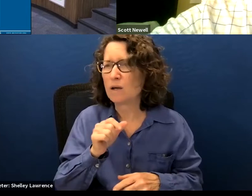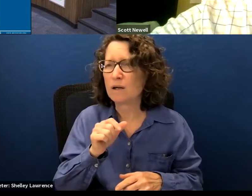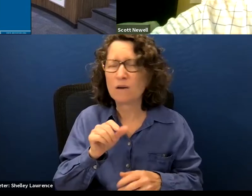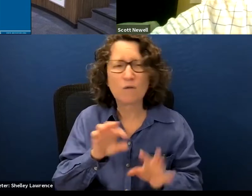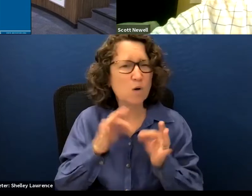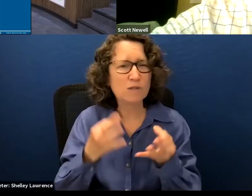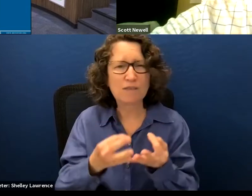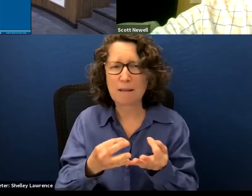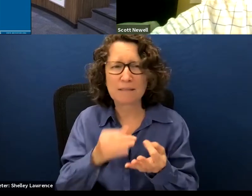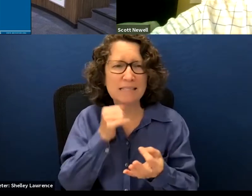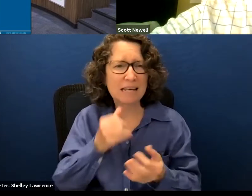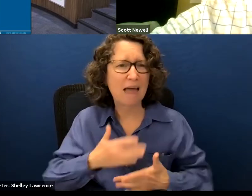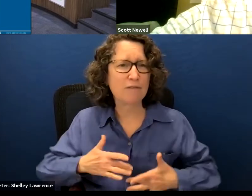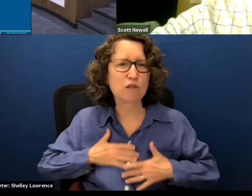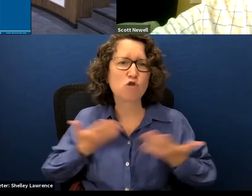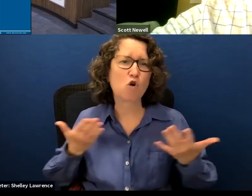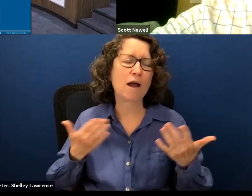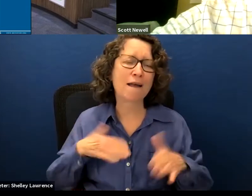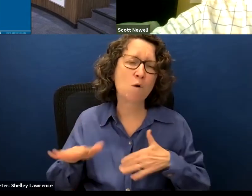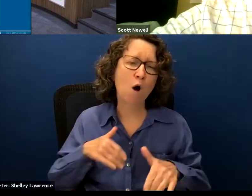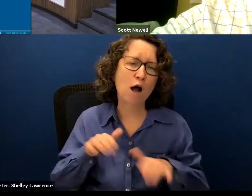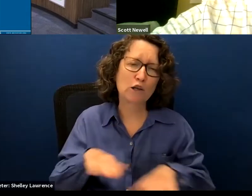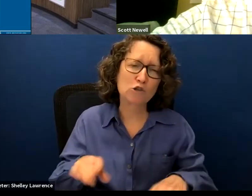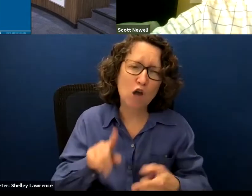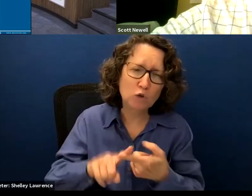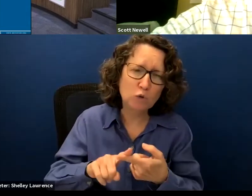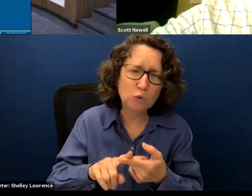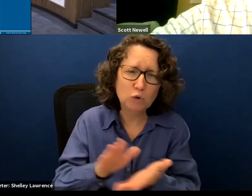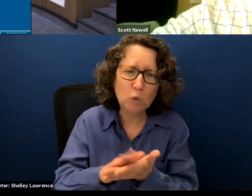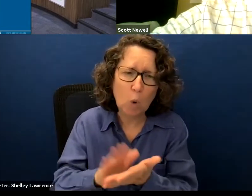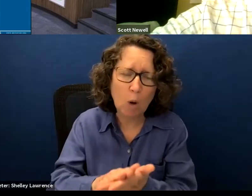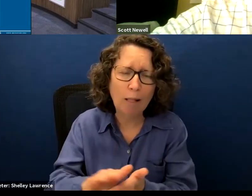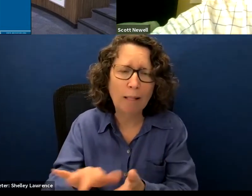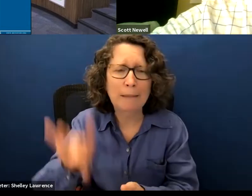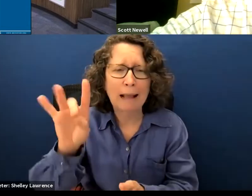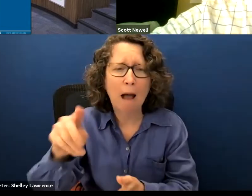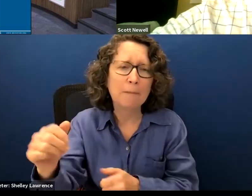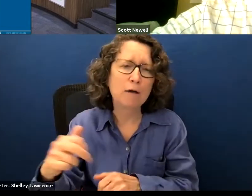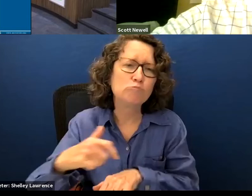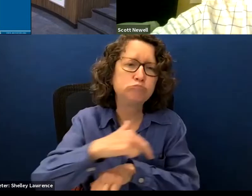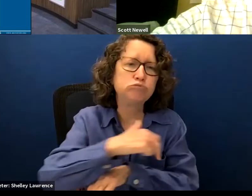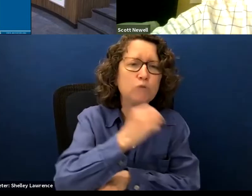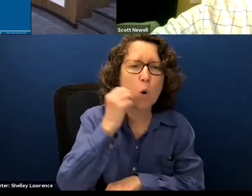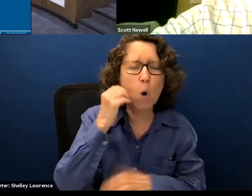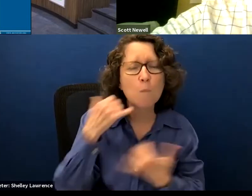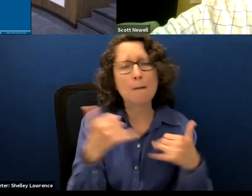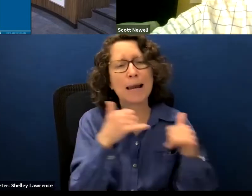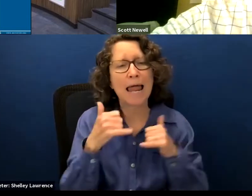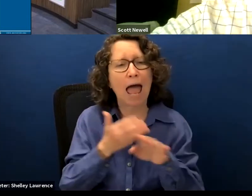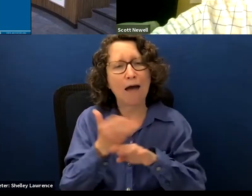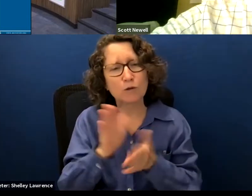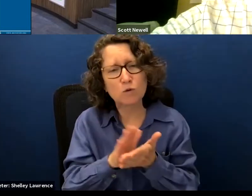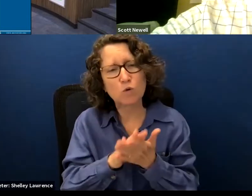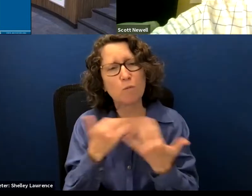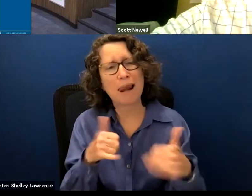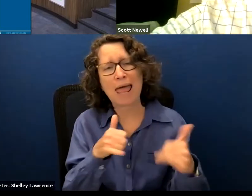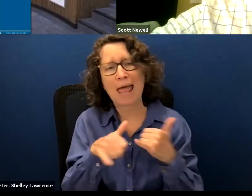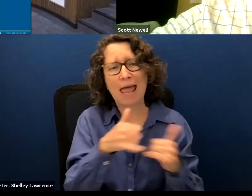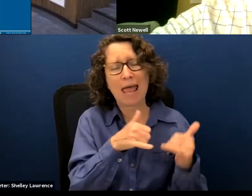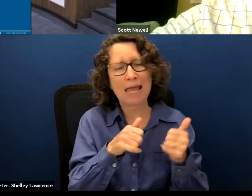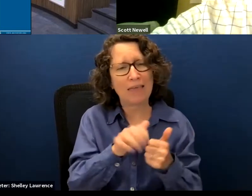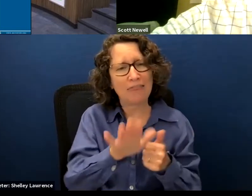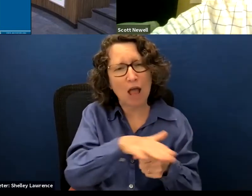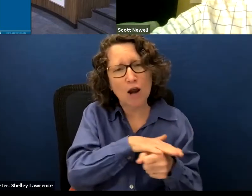were deprived of the joy of walking your child to and from school, of children being able to play with their friends after school in their